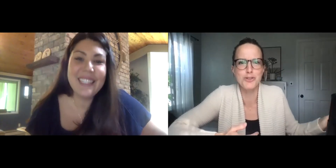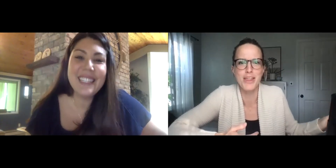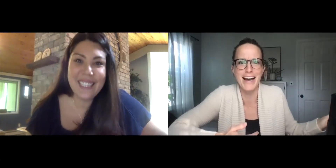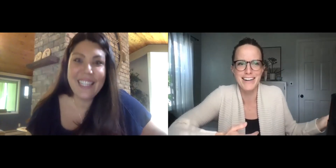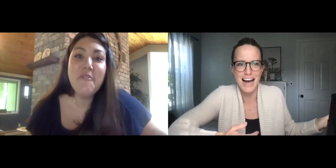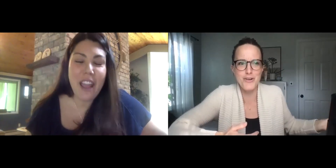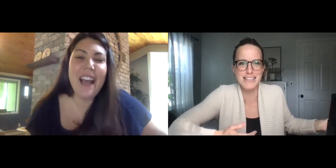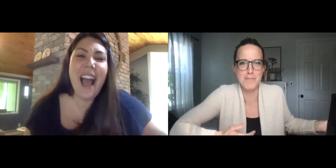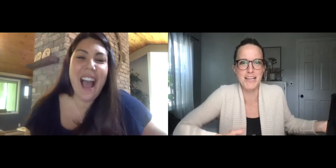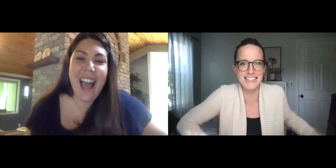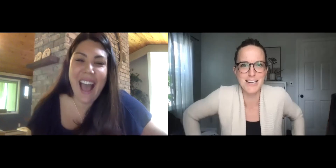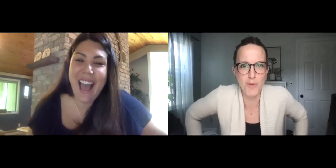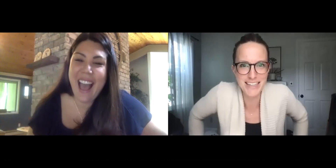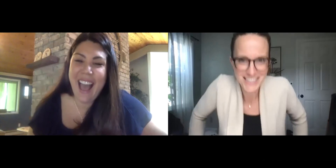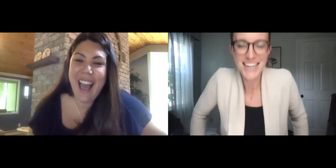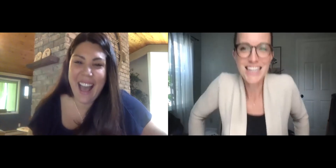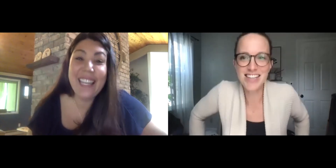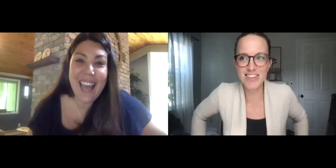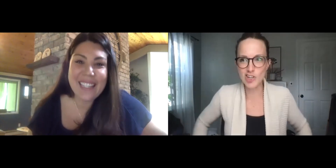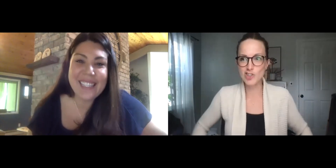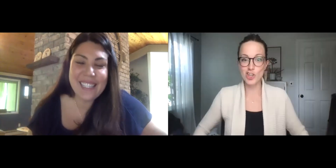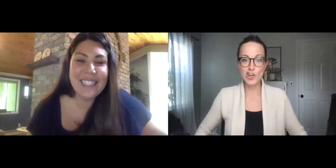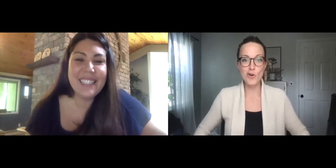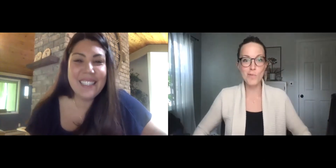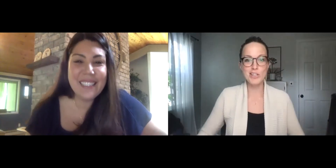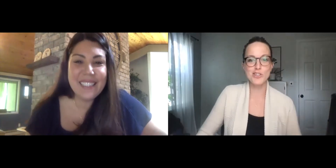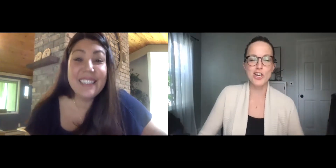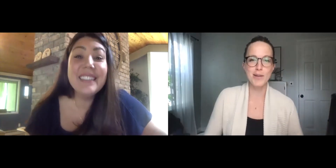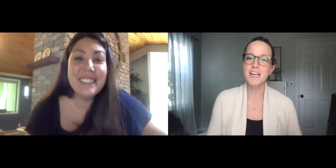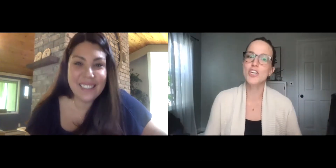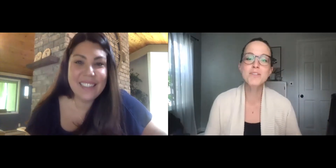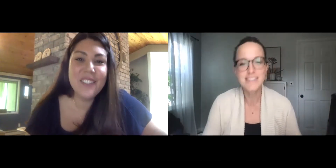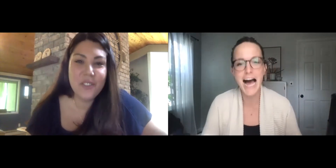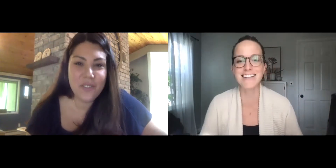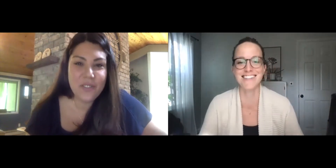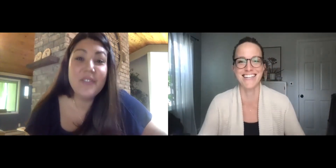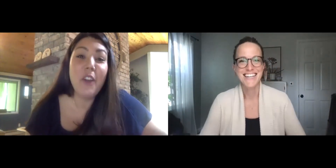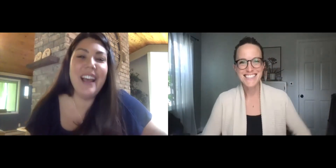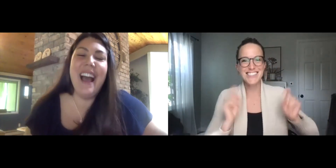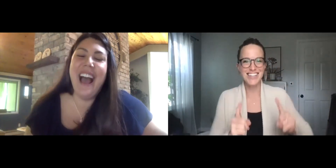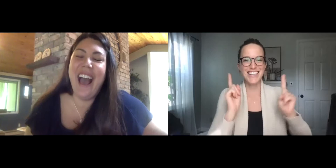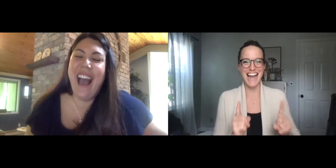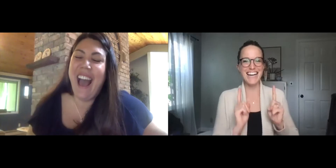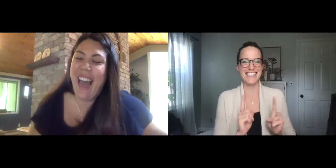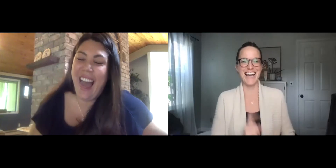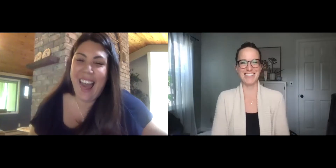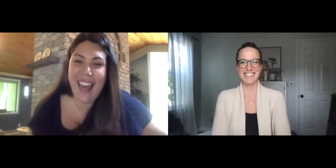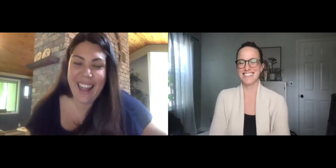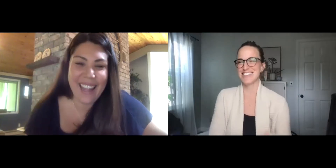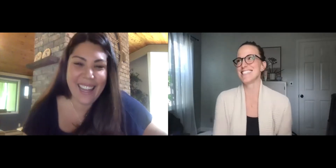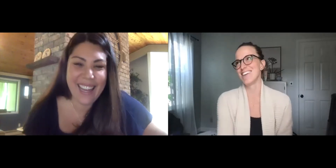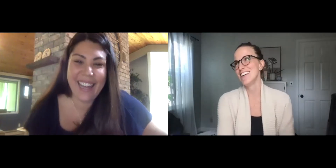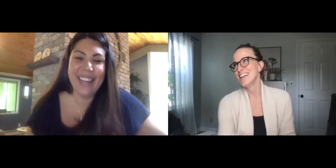taught you that? How do you know how to say please? Like what? And so it's like, see, Cocomelon's good. I'm like, no, it's not. Like, not that